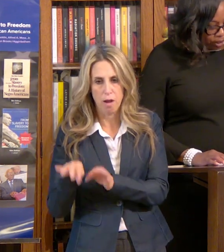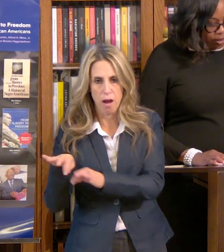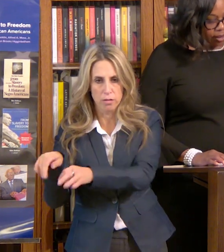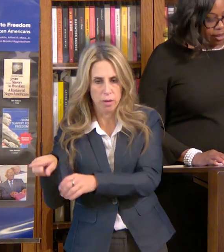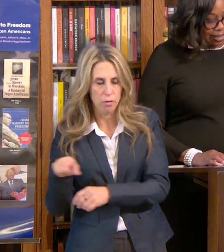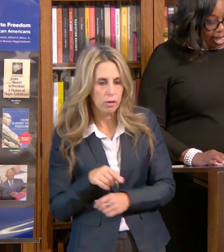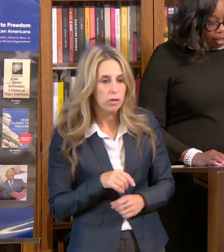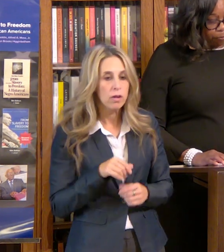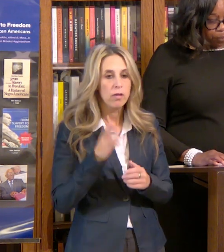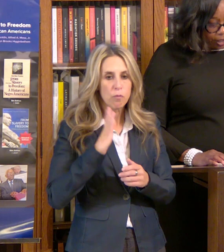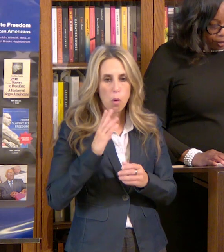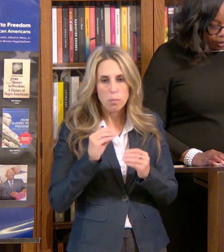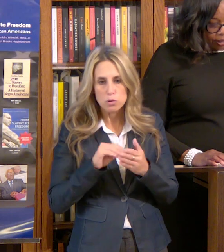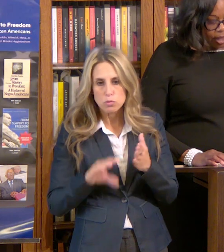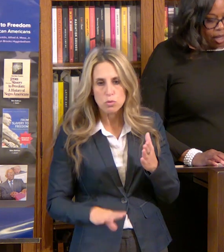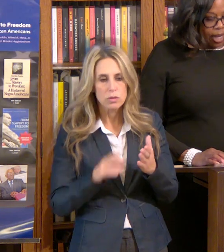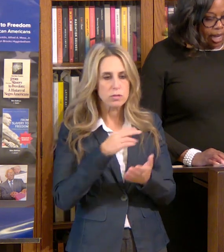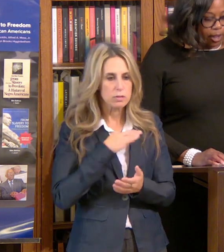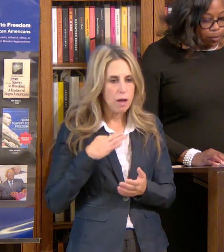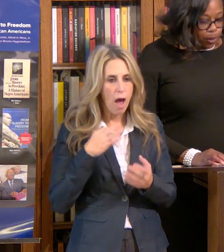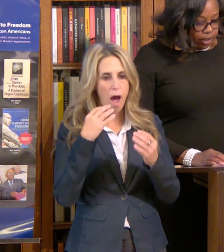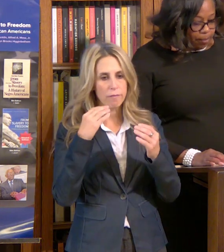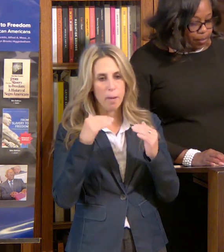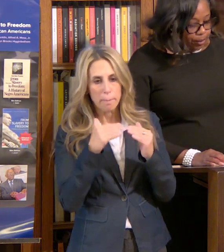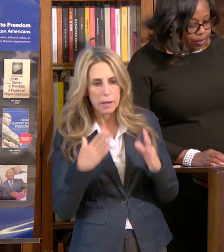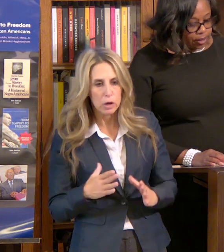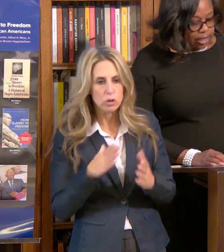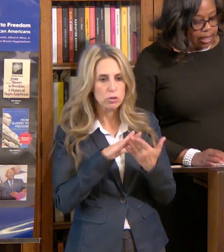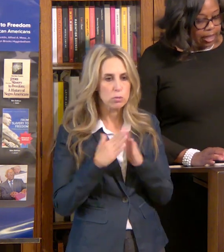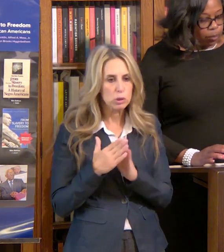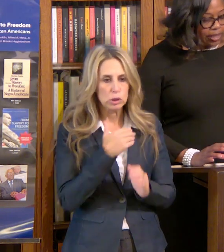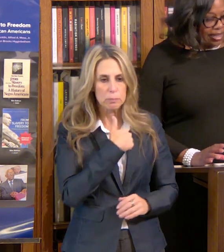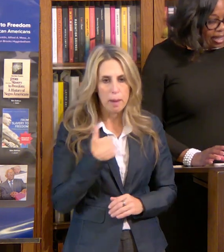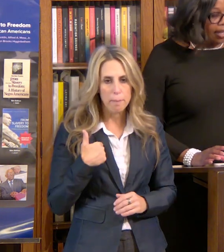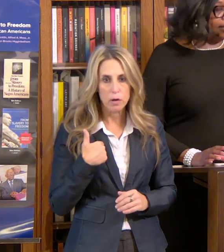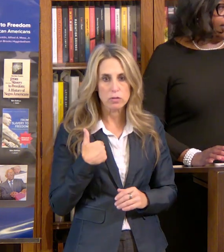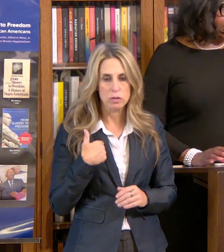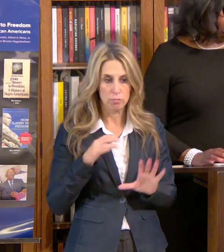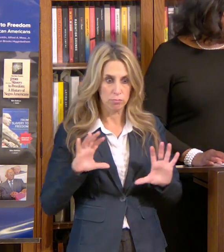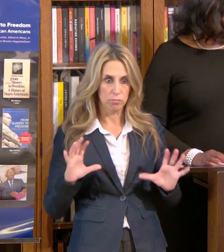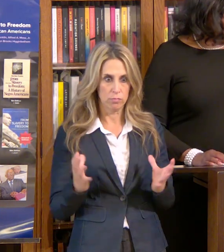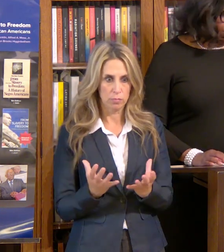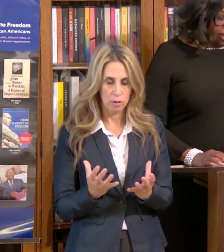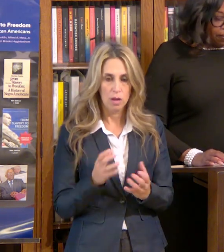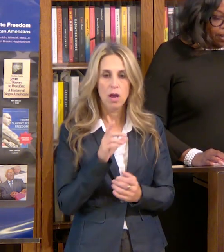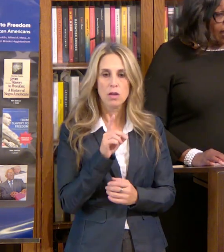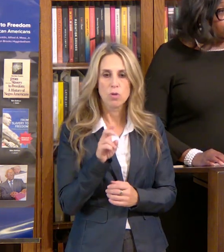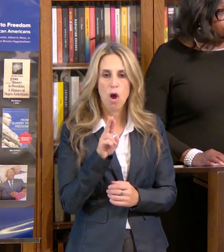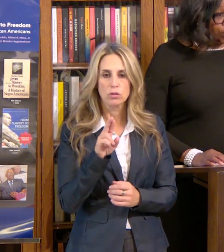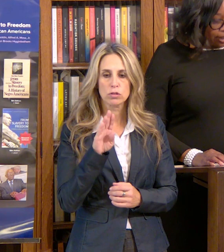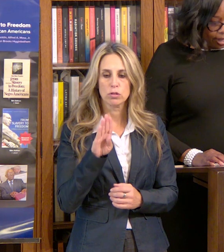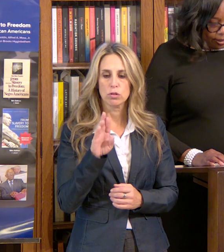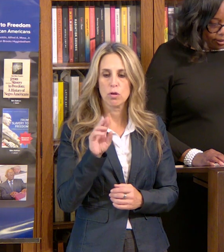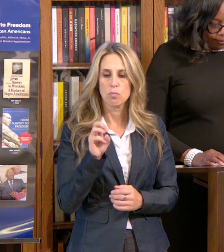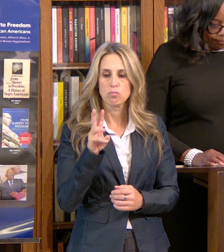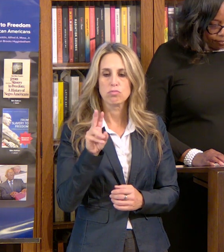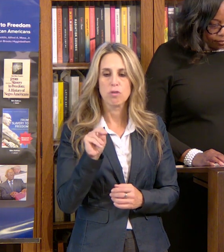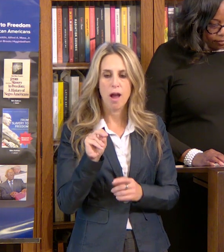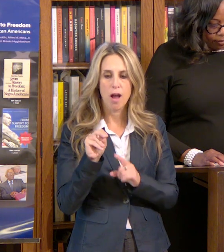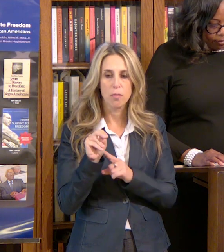former students staff peers and community members it was then that Dr Brown's impact was